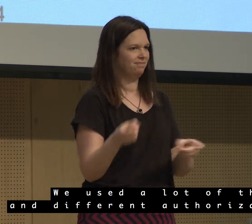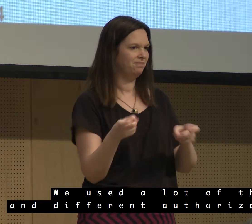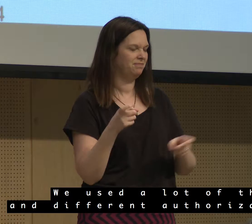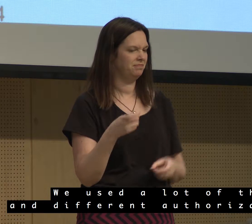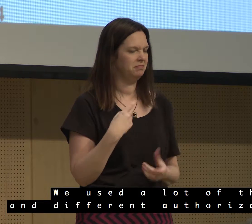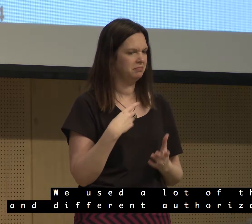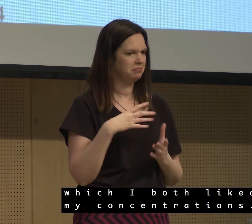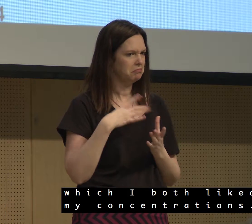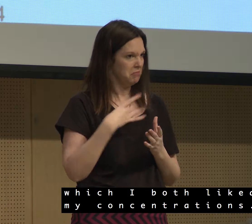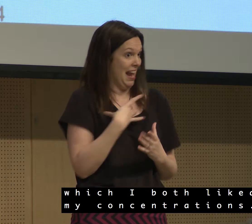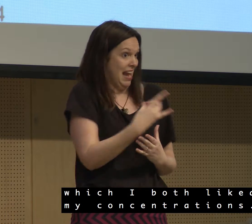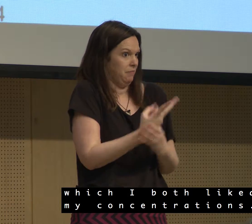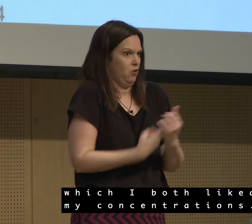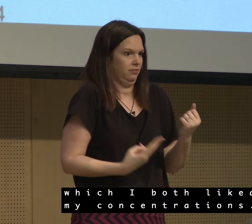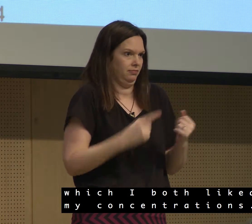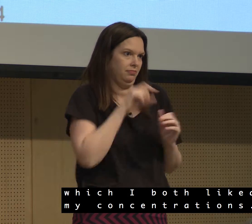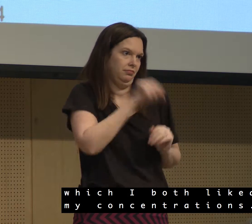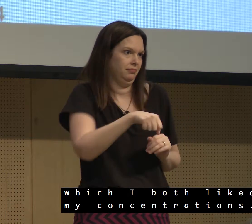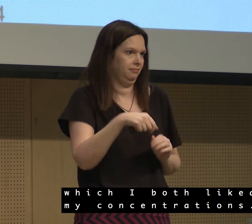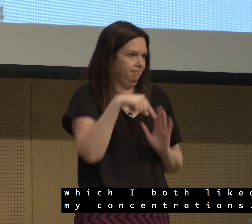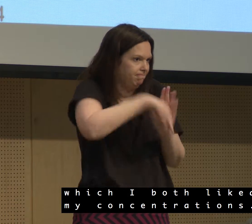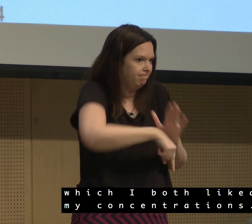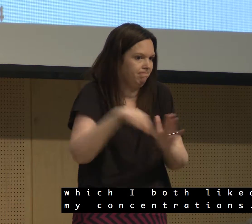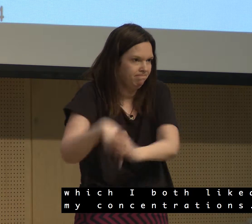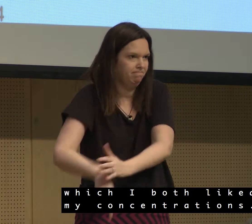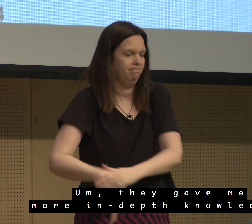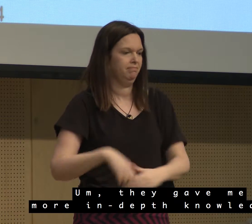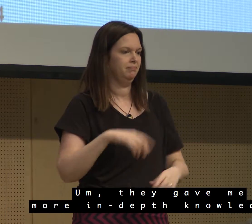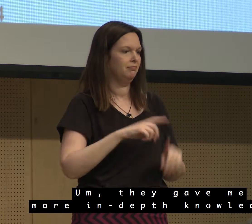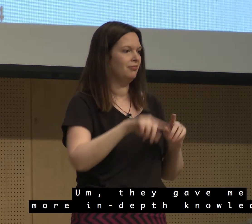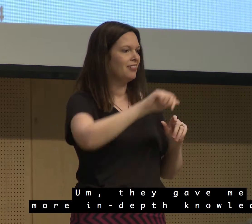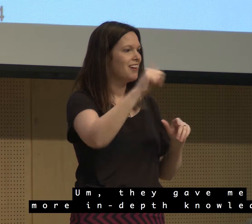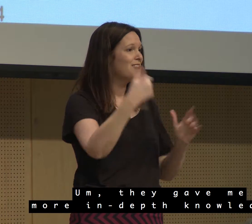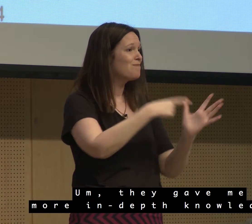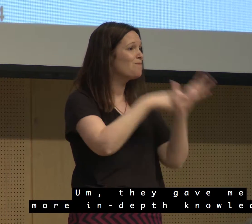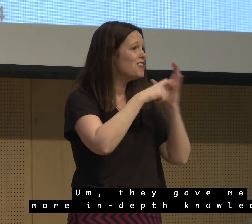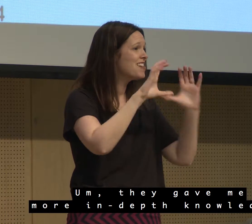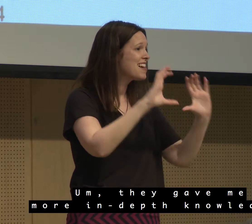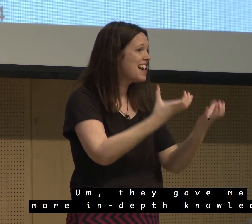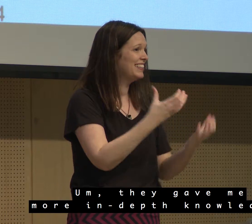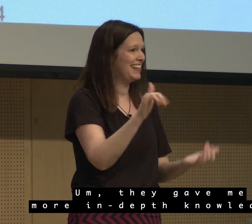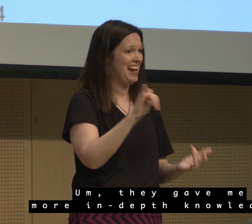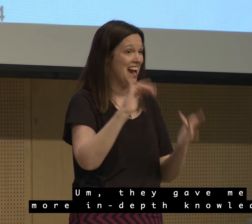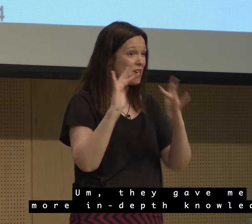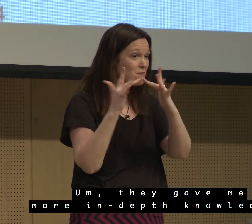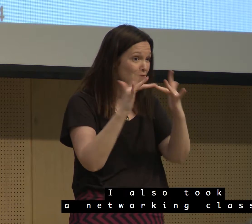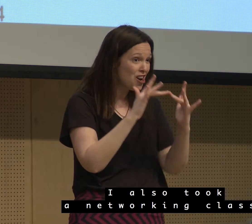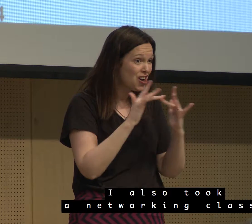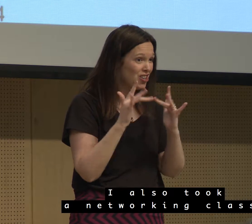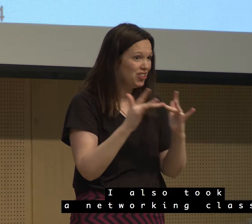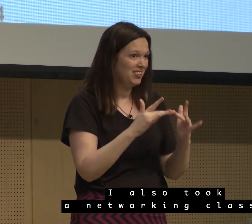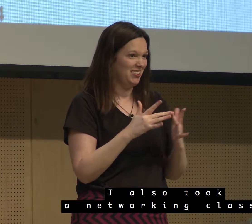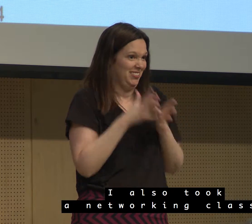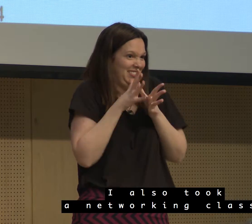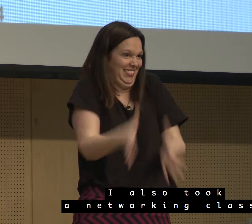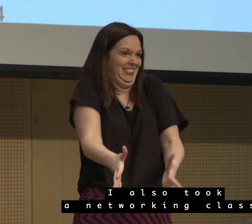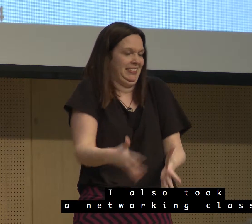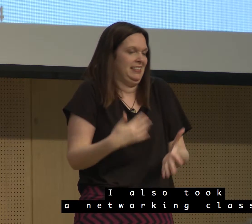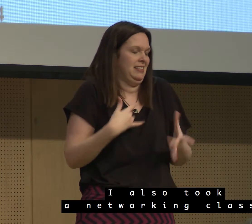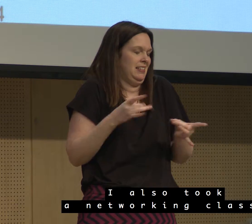different authorizations, which I both liked my concentrations. They gave me more in-depth knowledge. I also took a networking class,